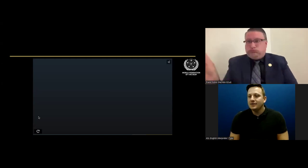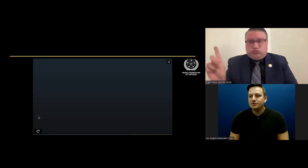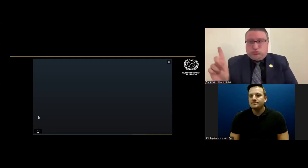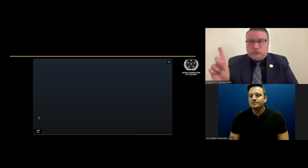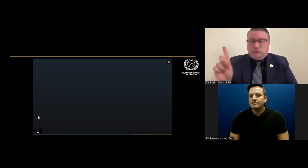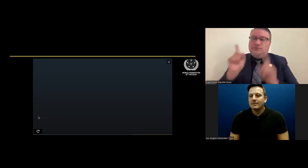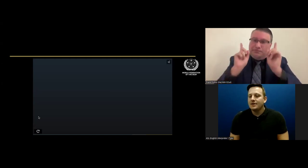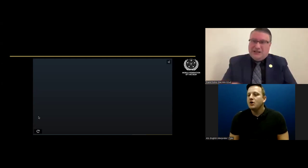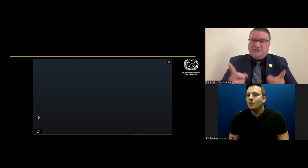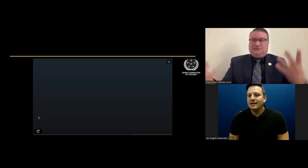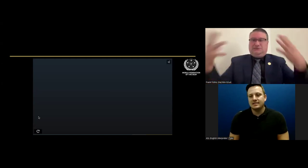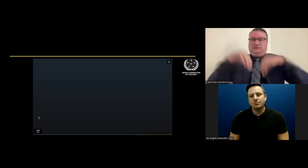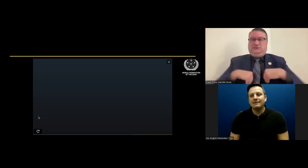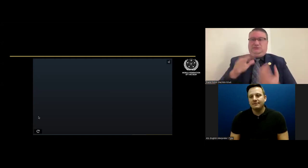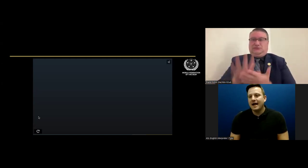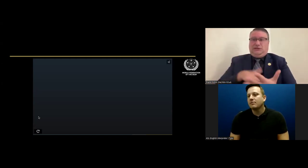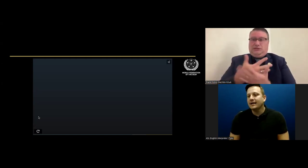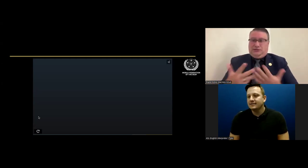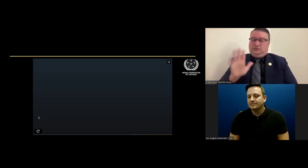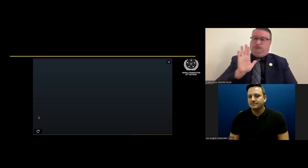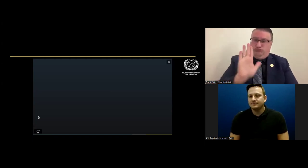language and no one is deprived of that right.